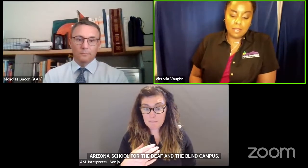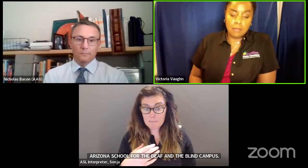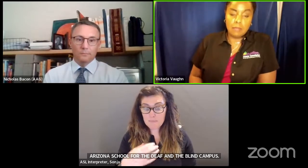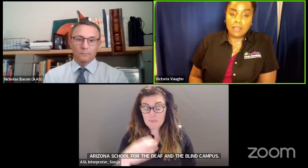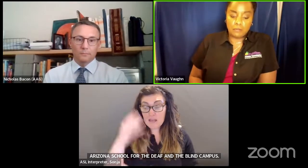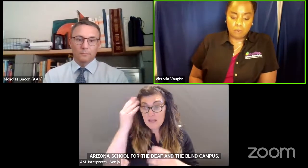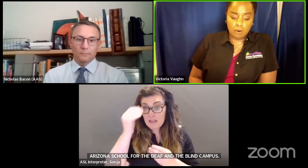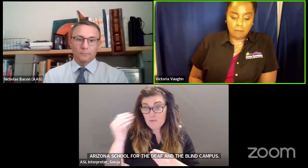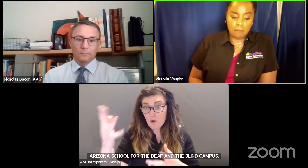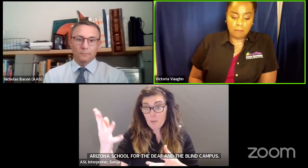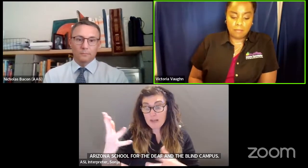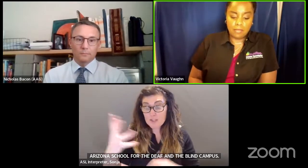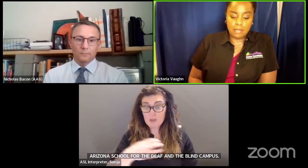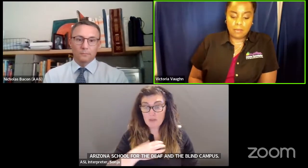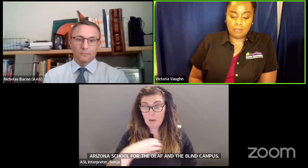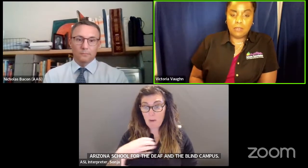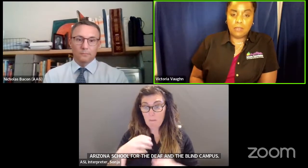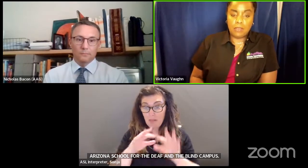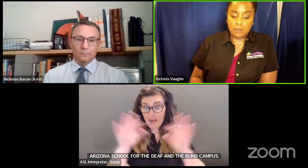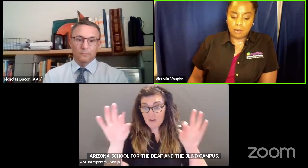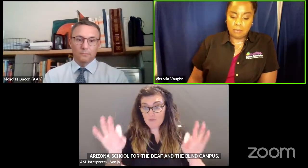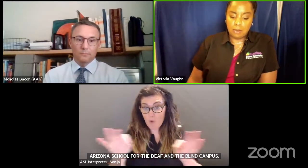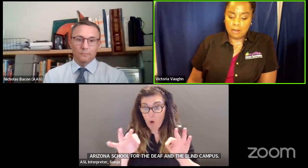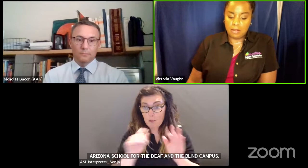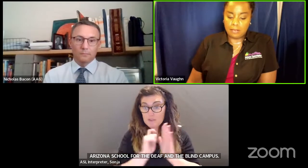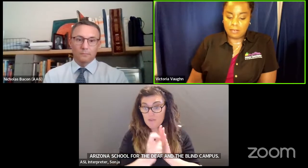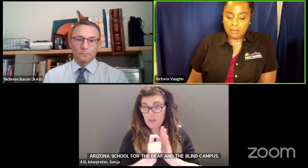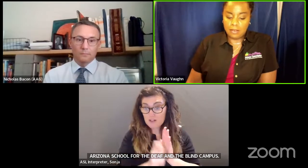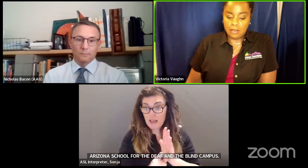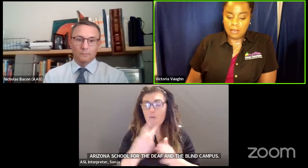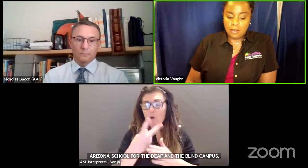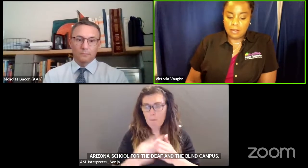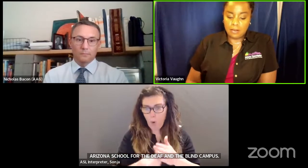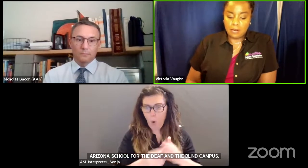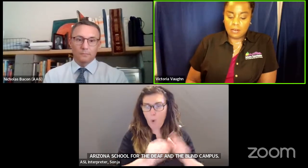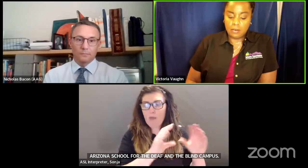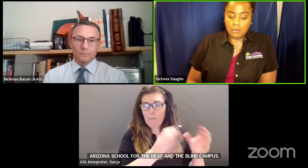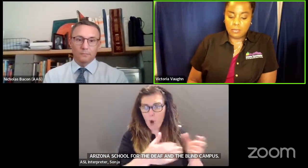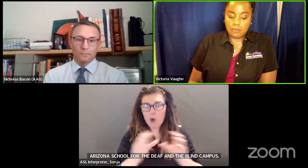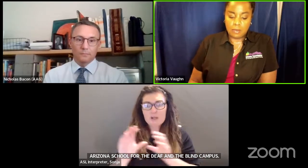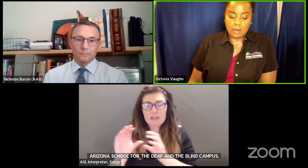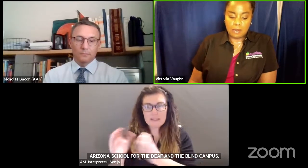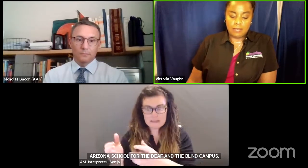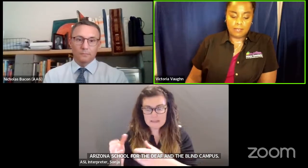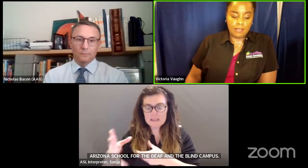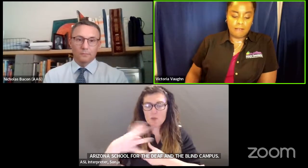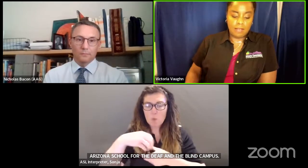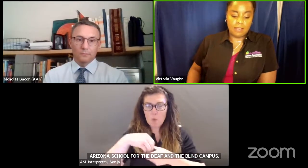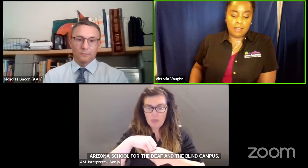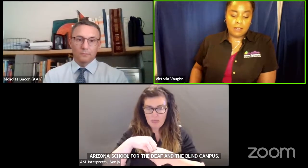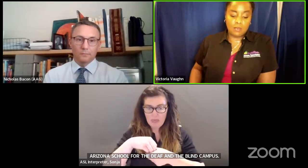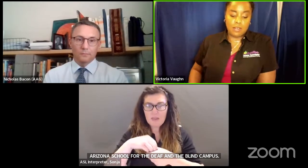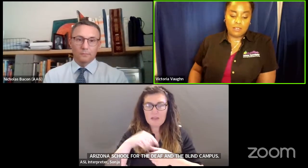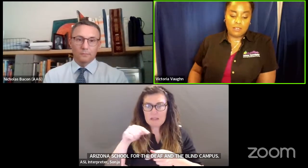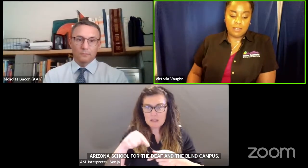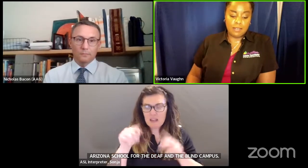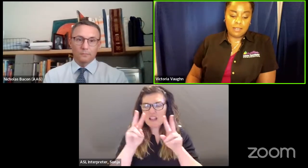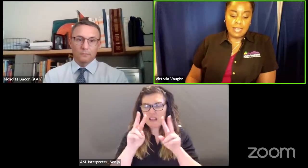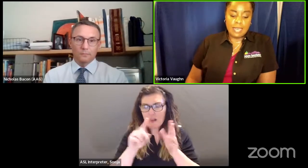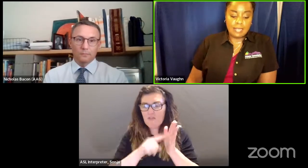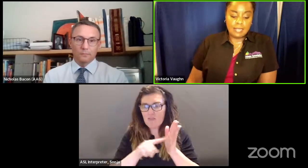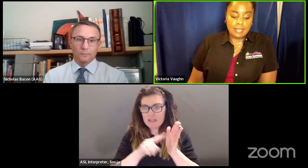information in the complaint form that was filled out for both parties with their responses to the investigator's